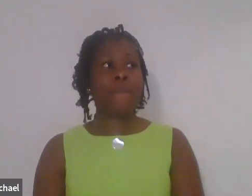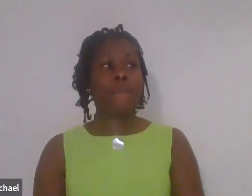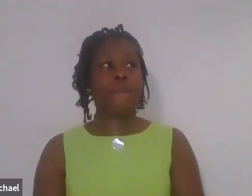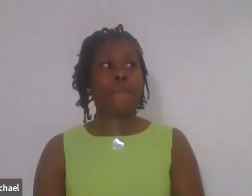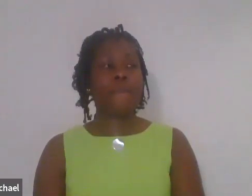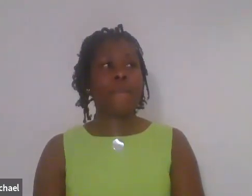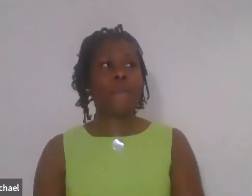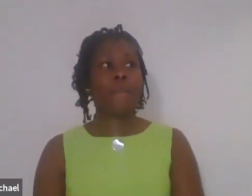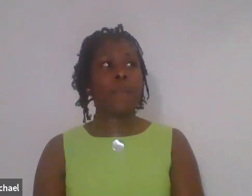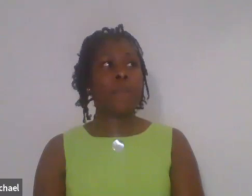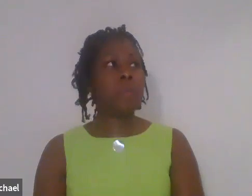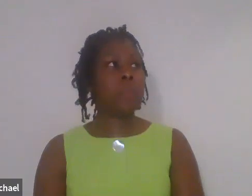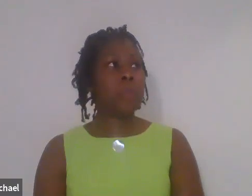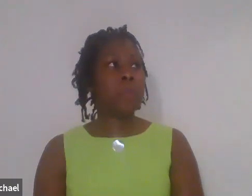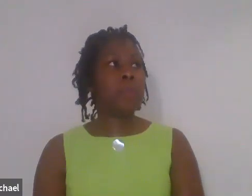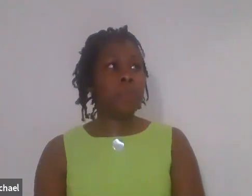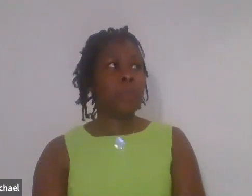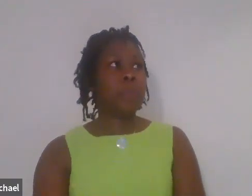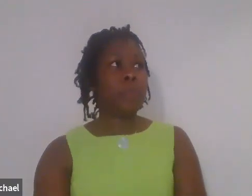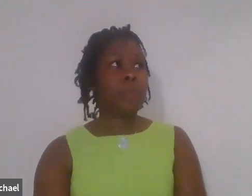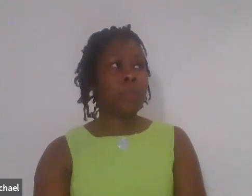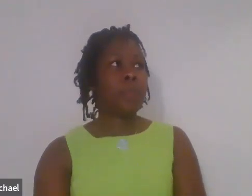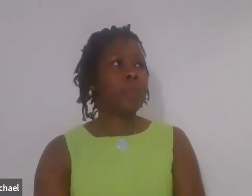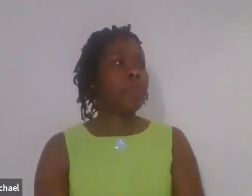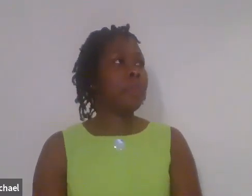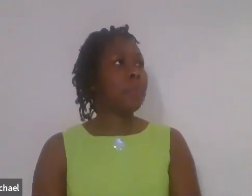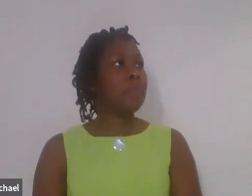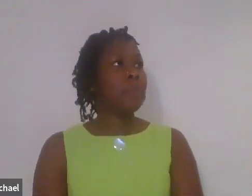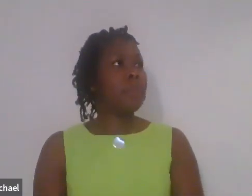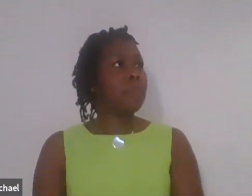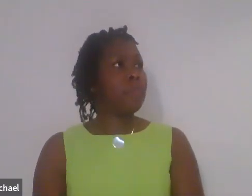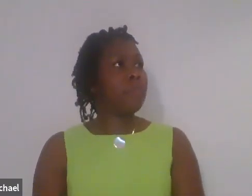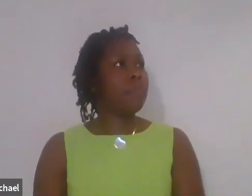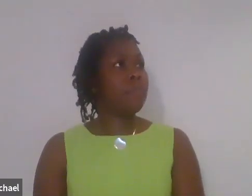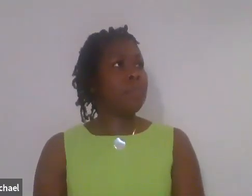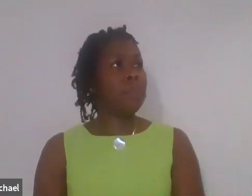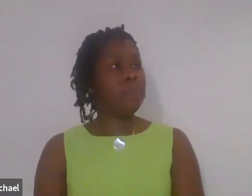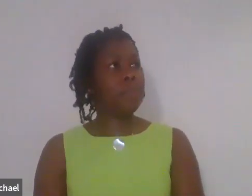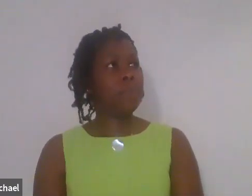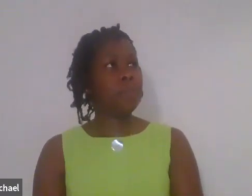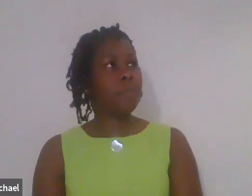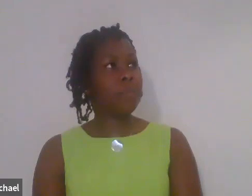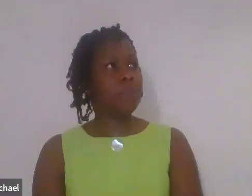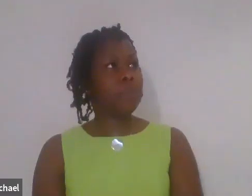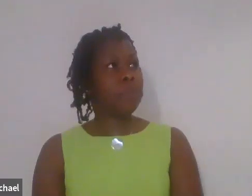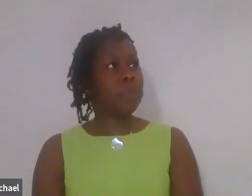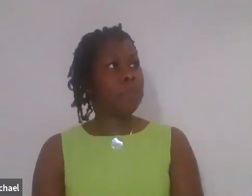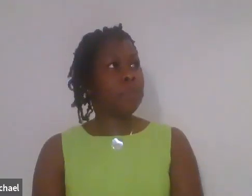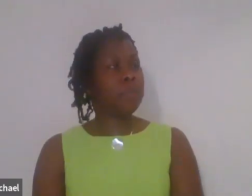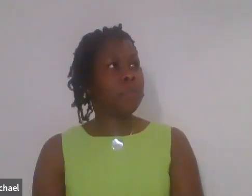Very interesting, because I am very sure with the students, you're all reflecting on a few,